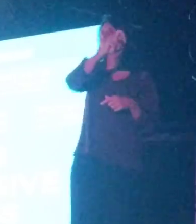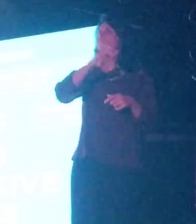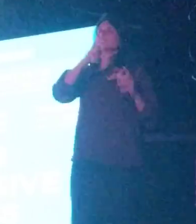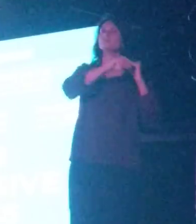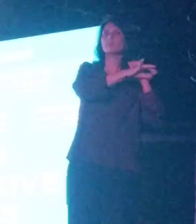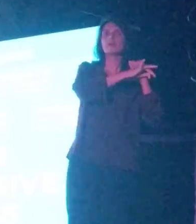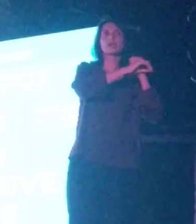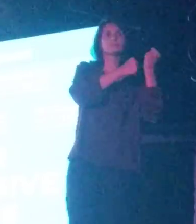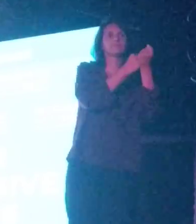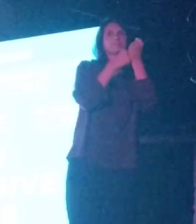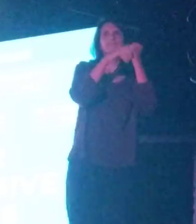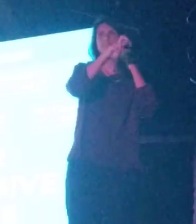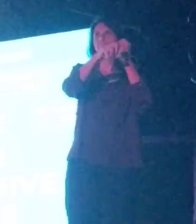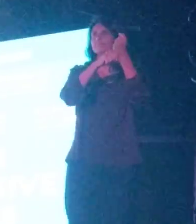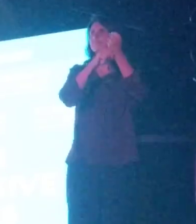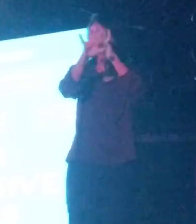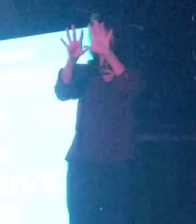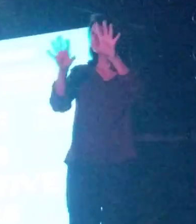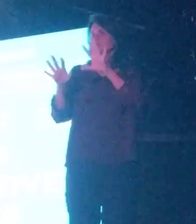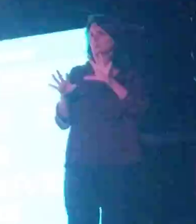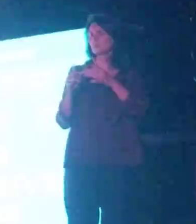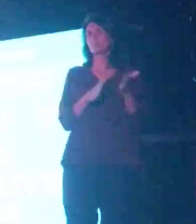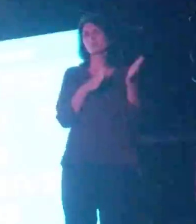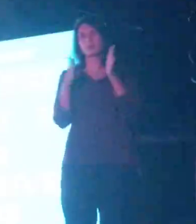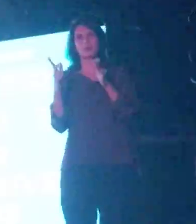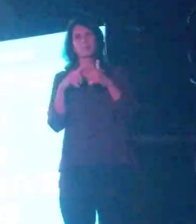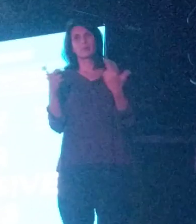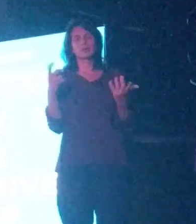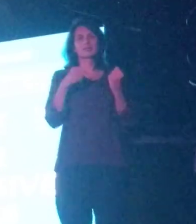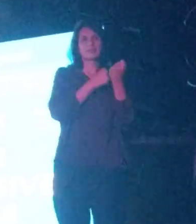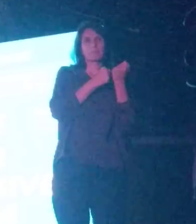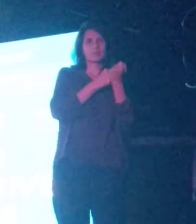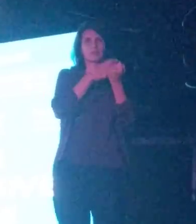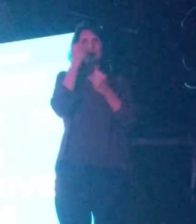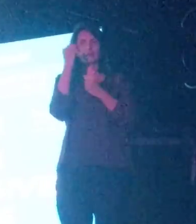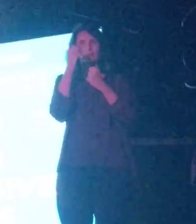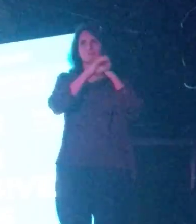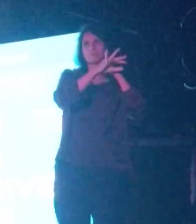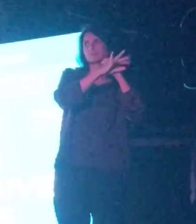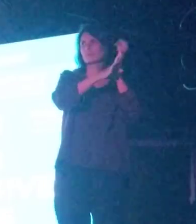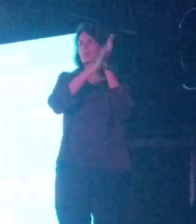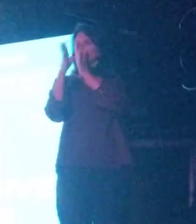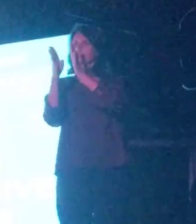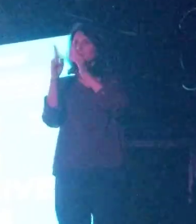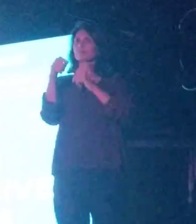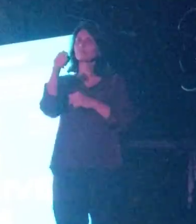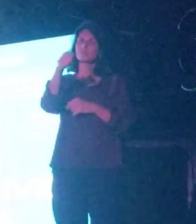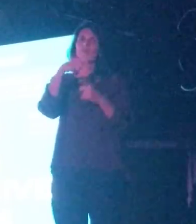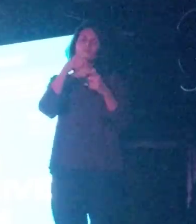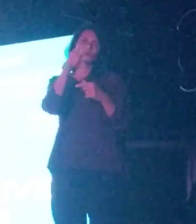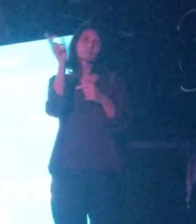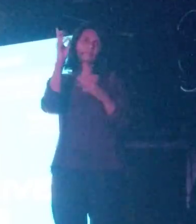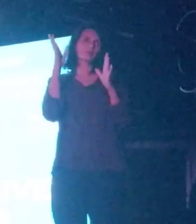and there's that old saying about campaigns and candidates that, Democrats like to fall in love and Republicans just fall in